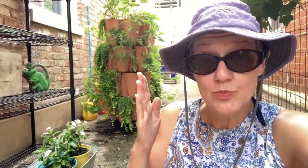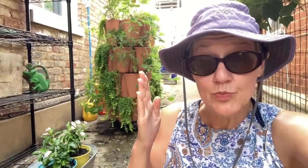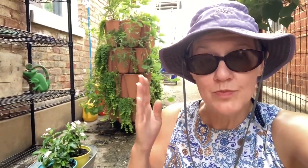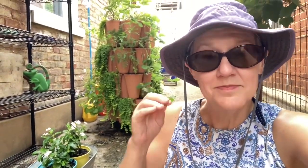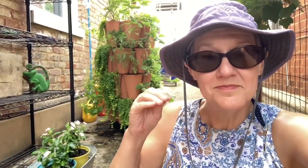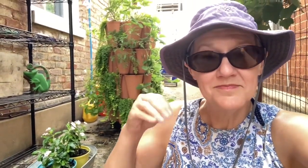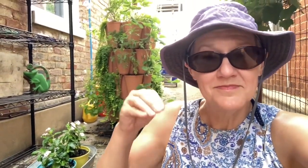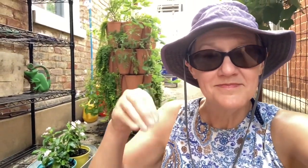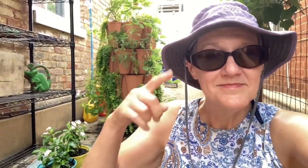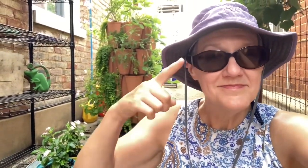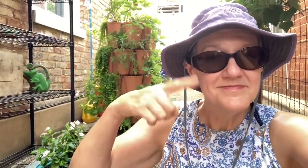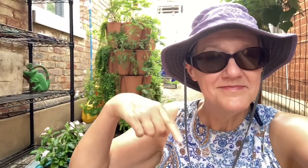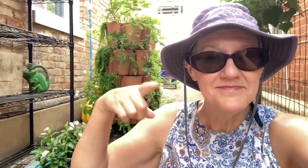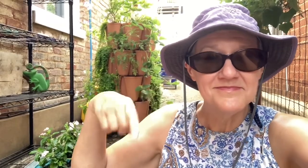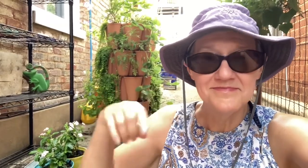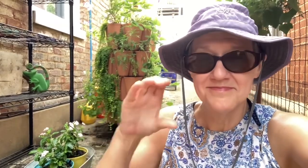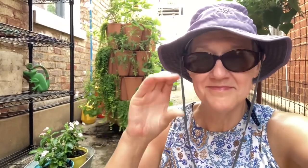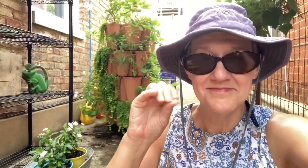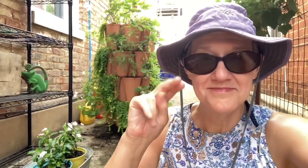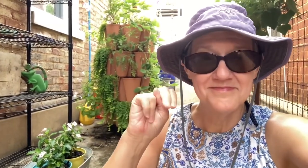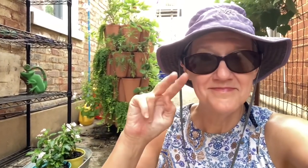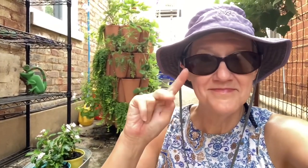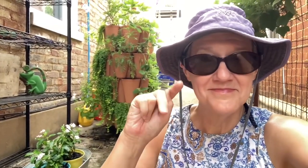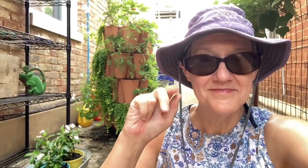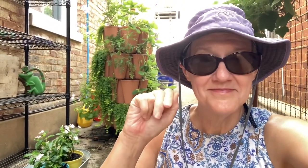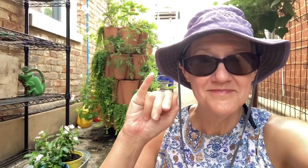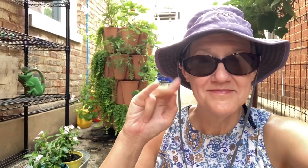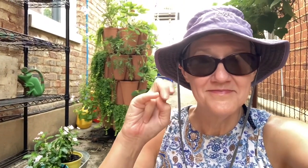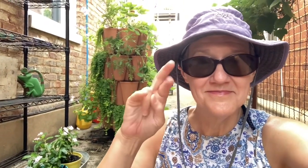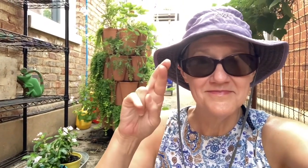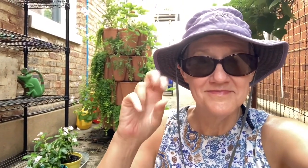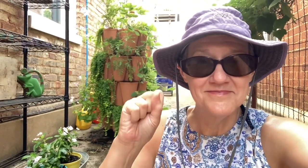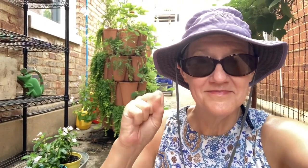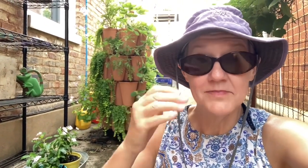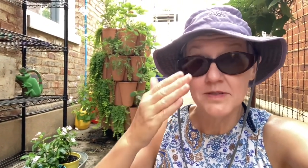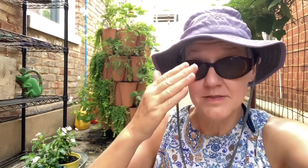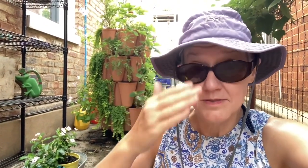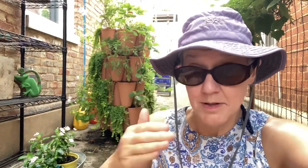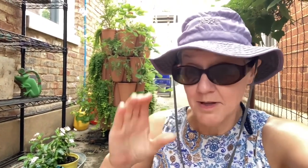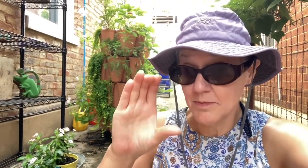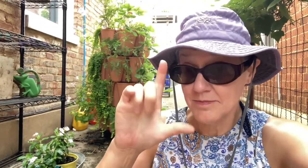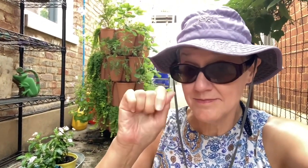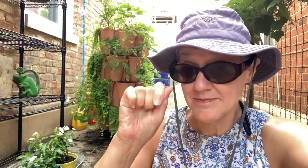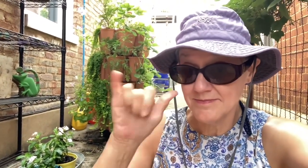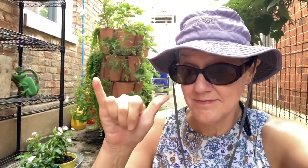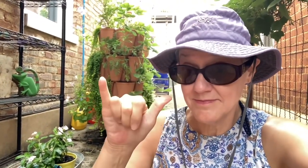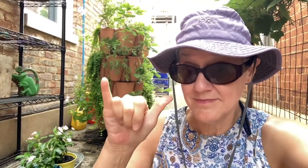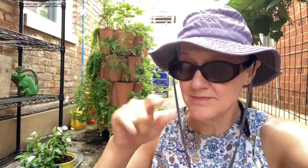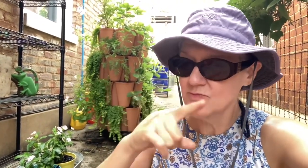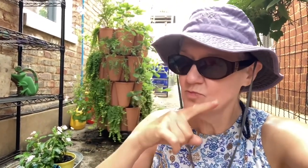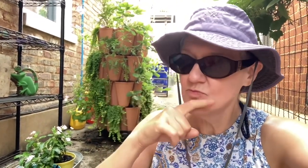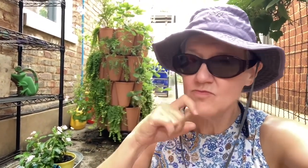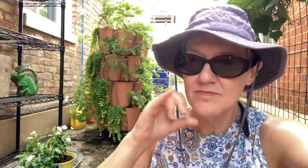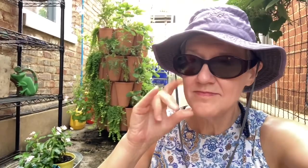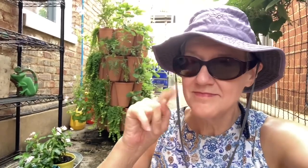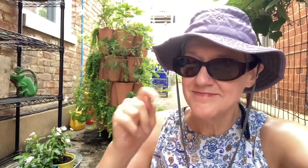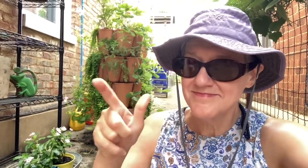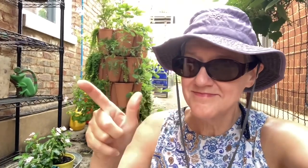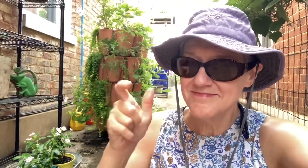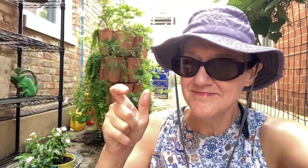Now here along the side of the house, we planted them in a variety of containers. Some made of clay, which